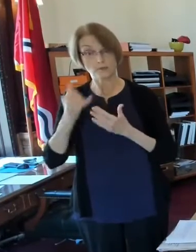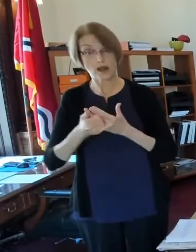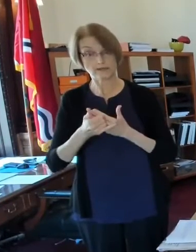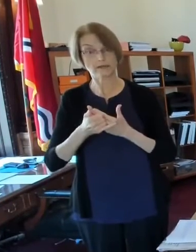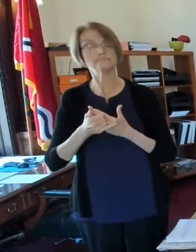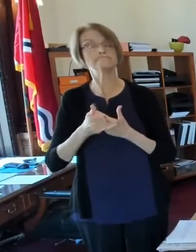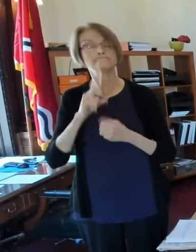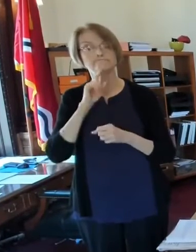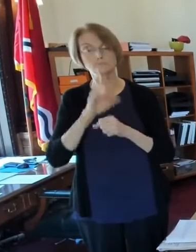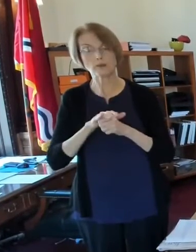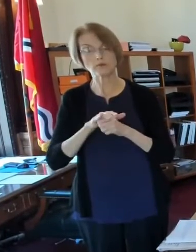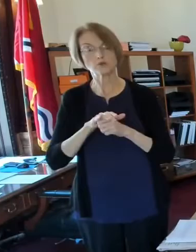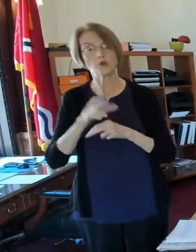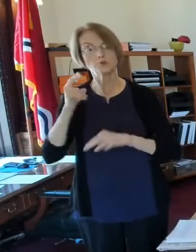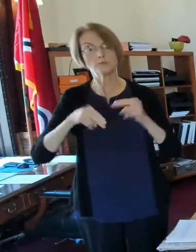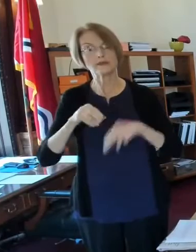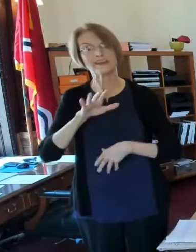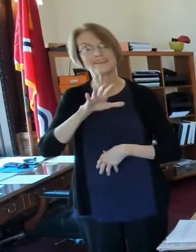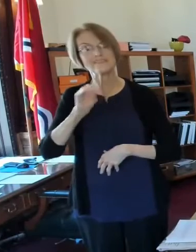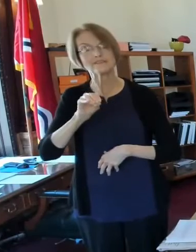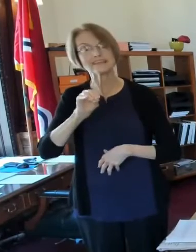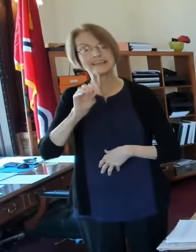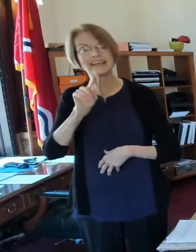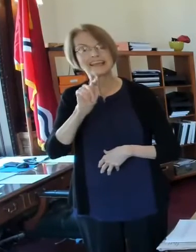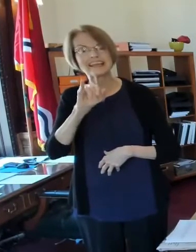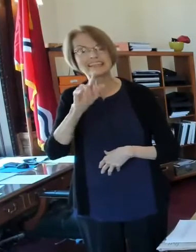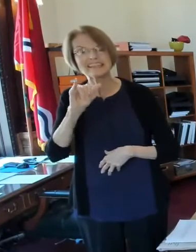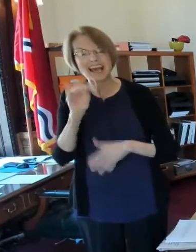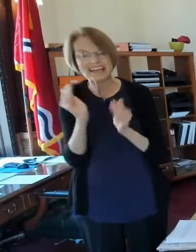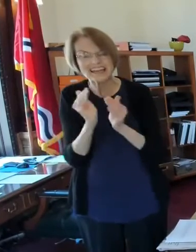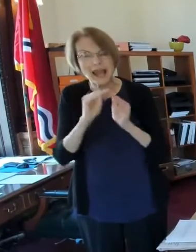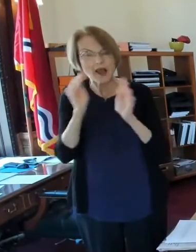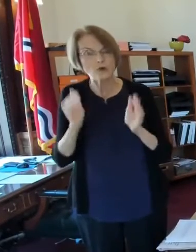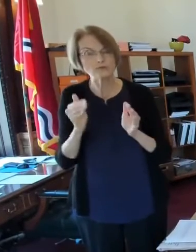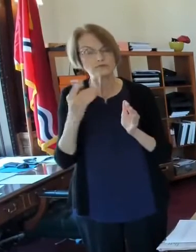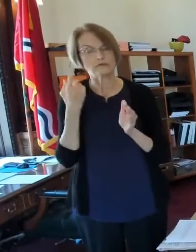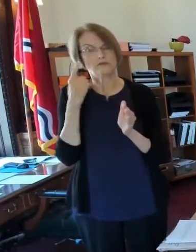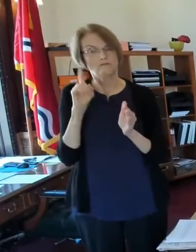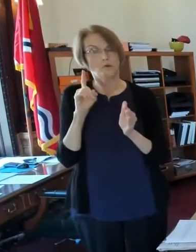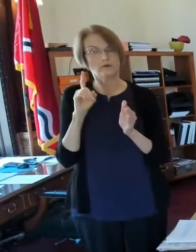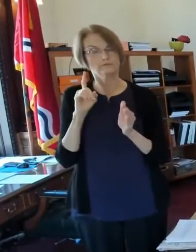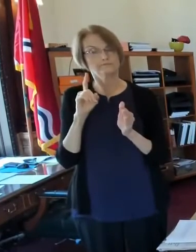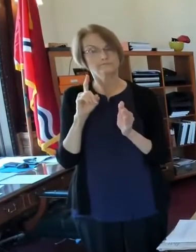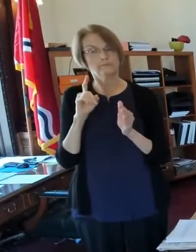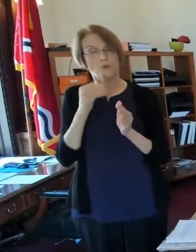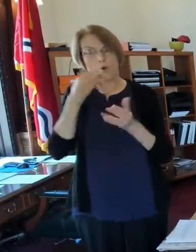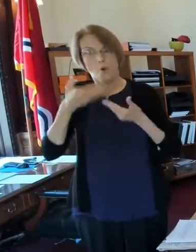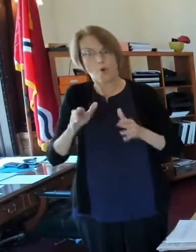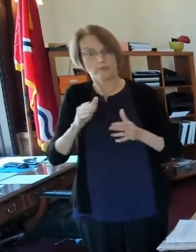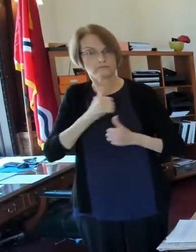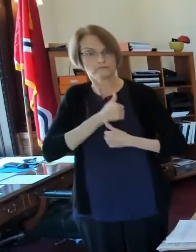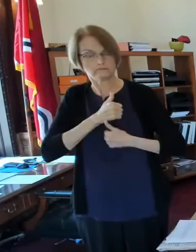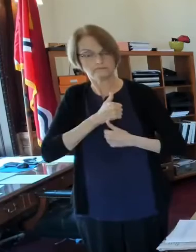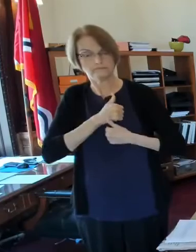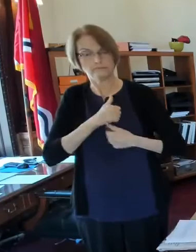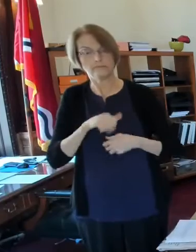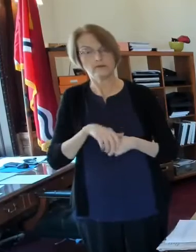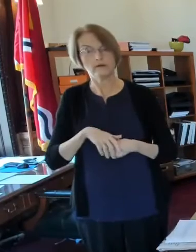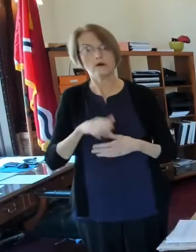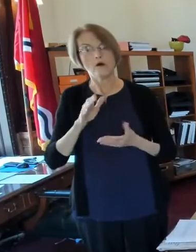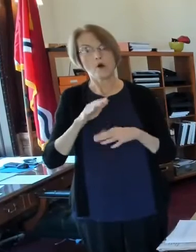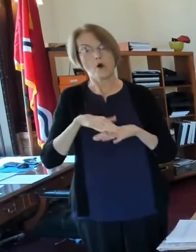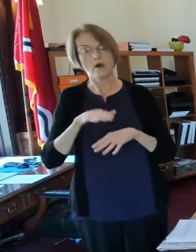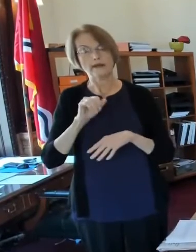50 tiny houses for homeless veterans in St. Louis. The project will be on Aldine, just west of